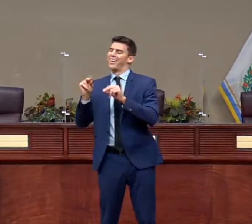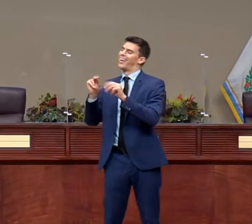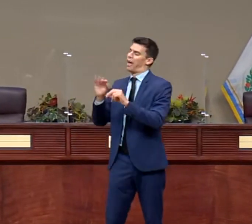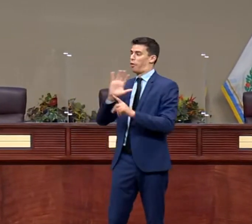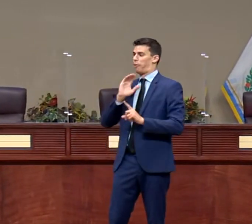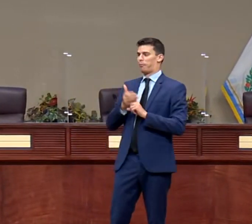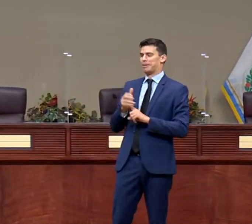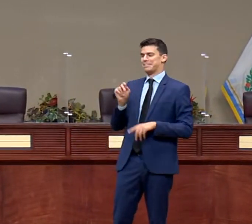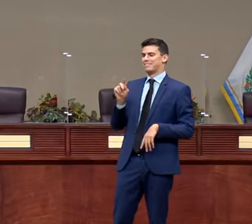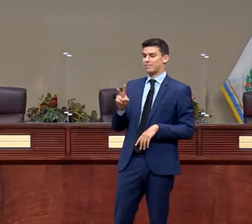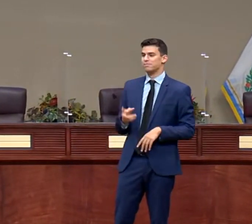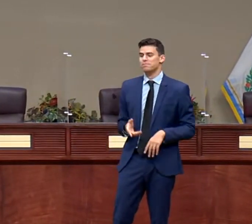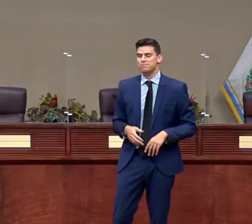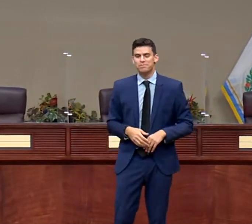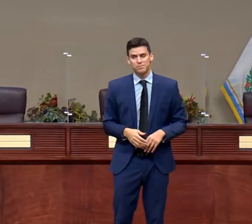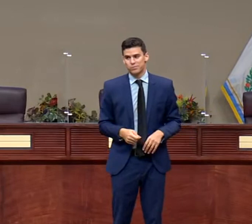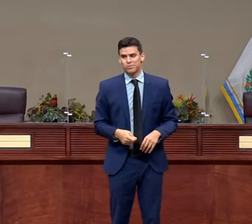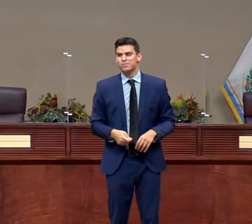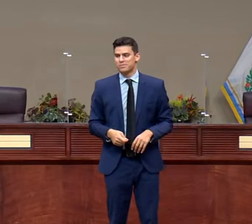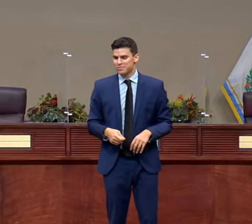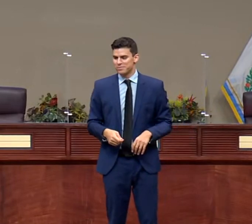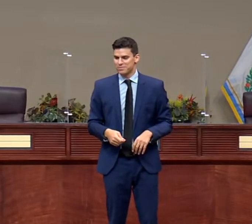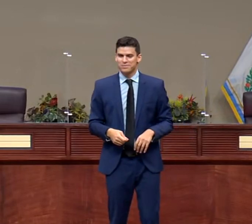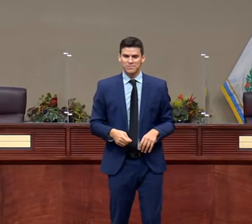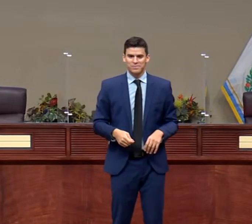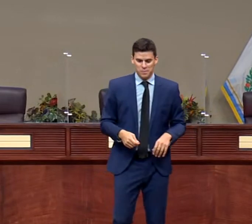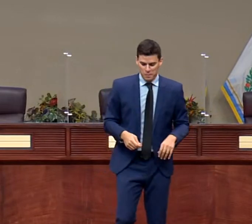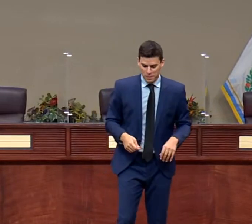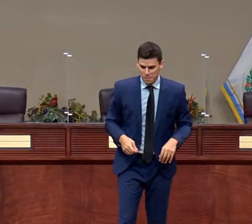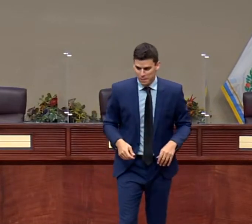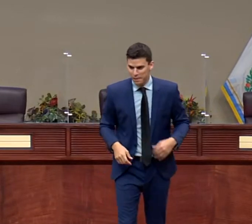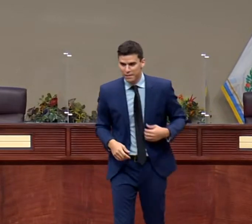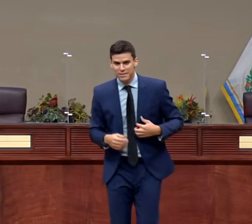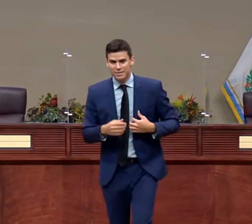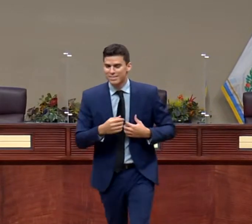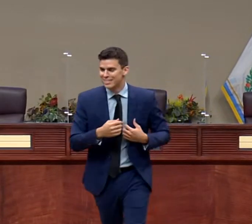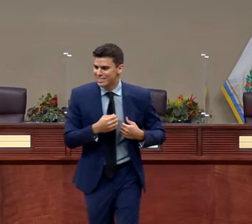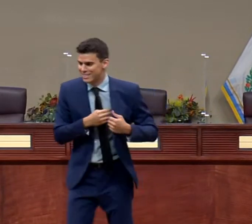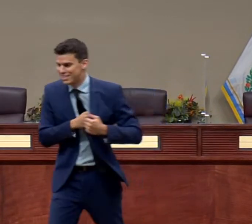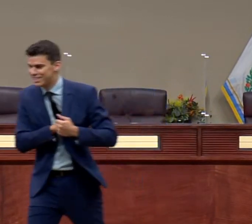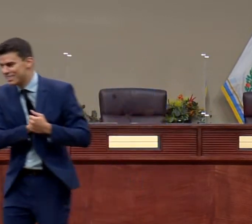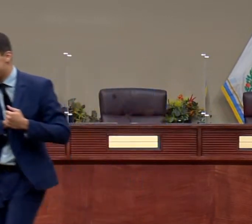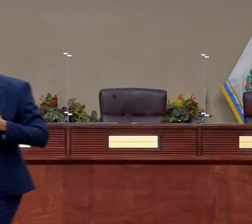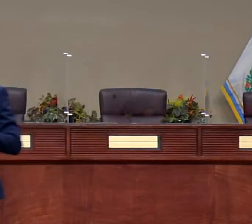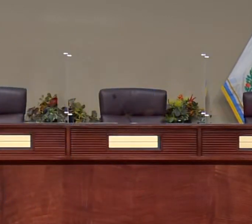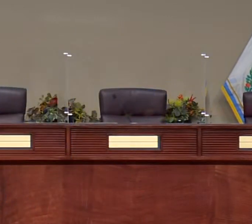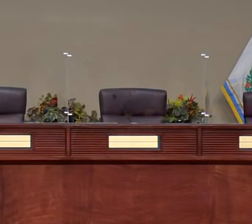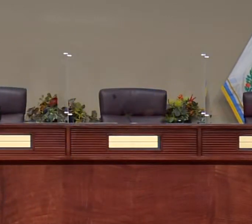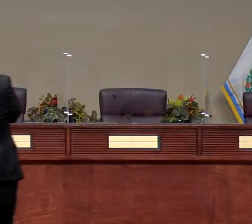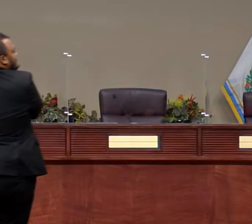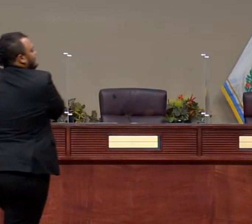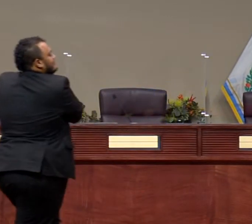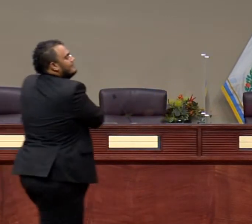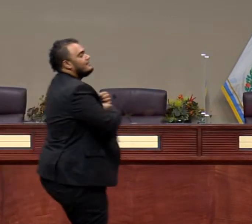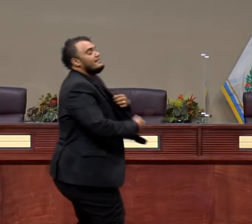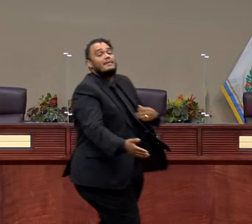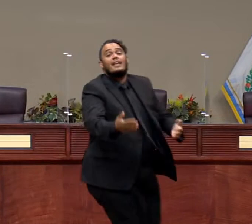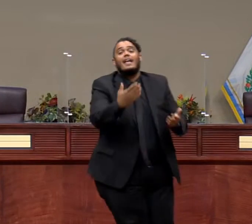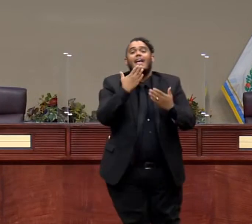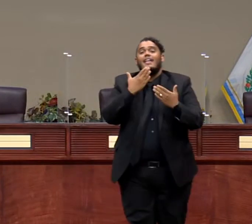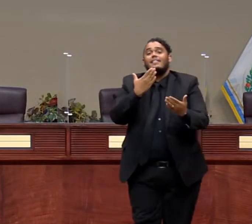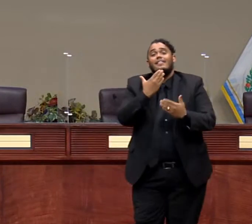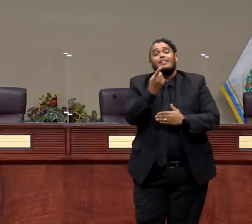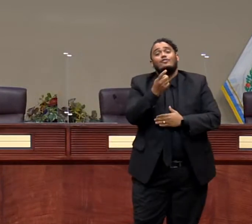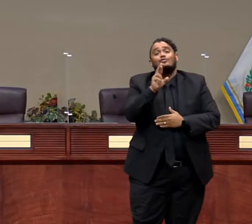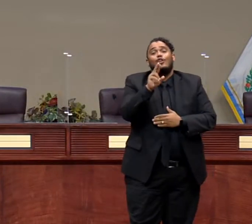Anyway, thank you, Dr. Kadia, and to Dr. Alexander for joining us today. we will